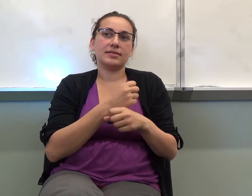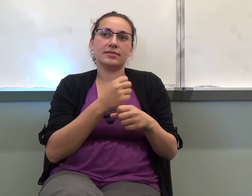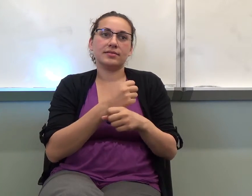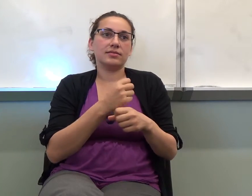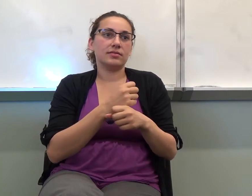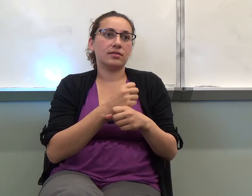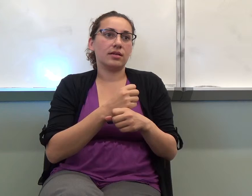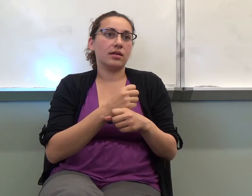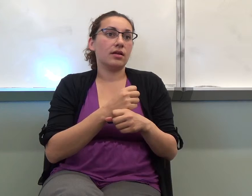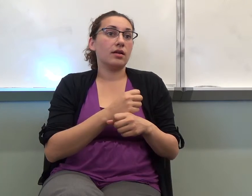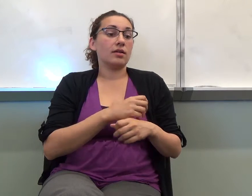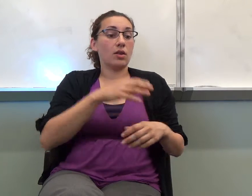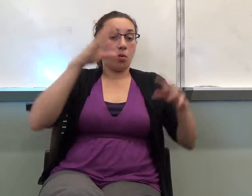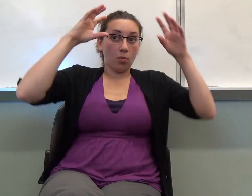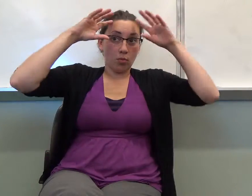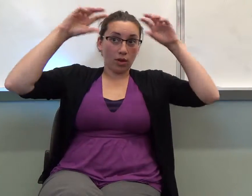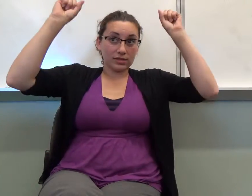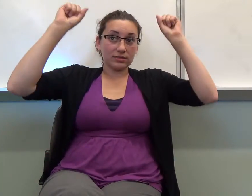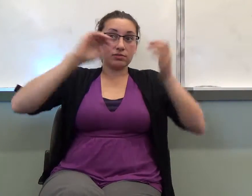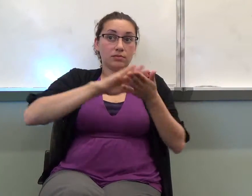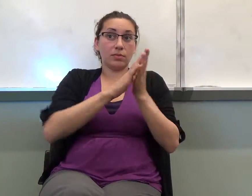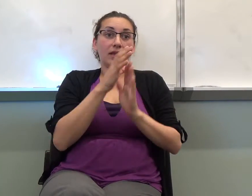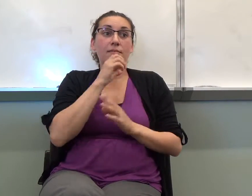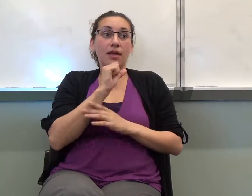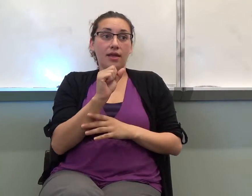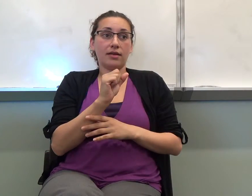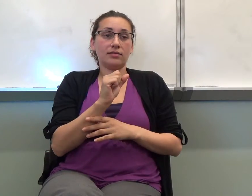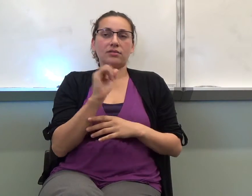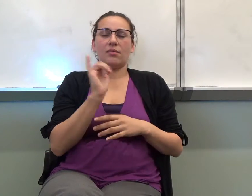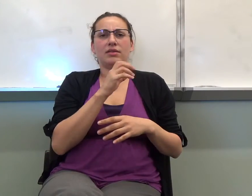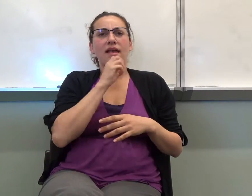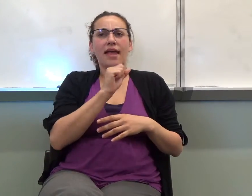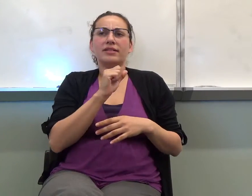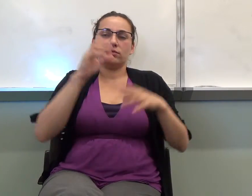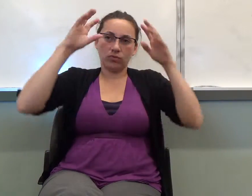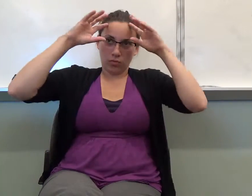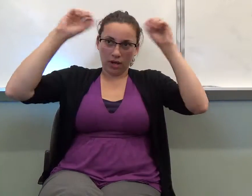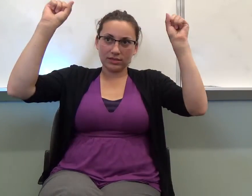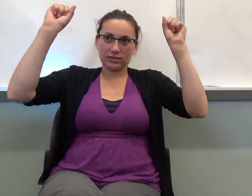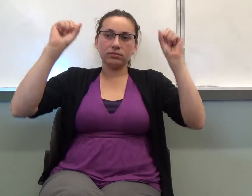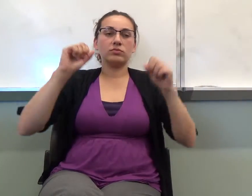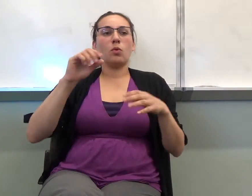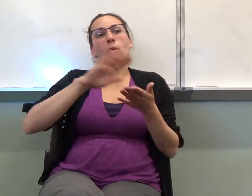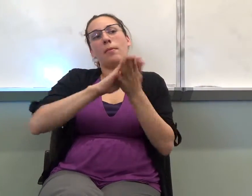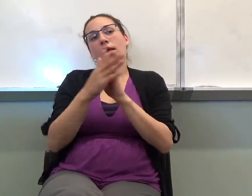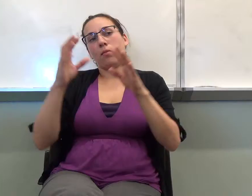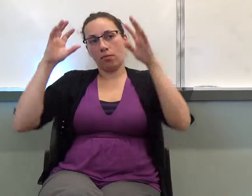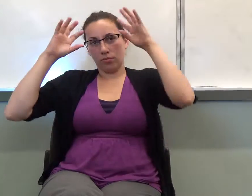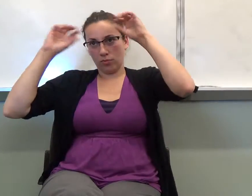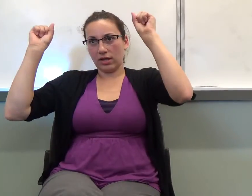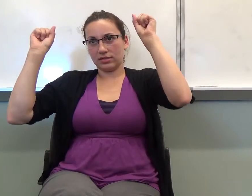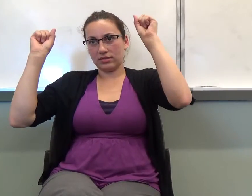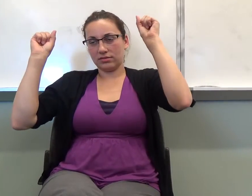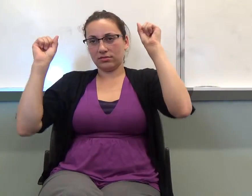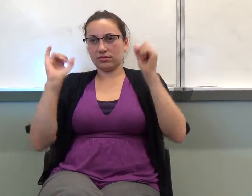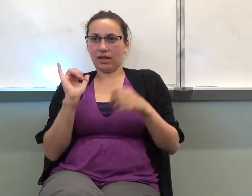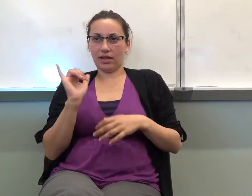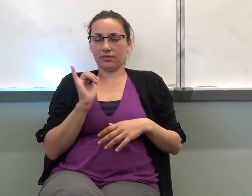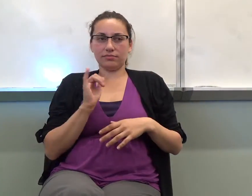ages of the presidents when they were first inaugurated. And they have 42 presidents. Okay, well, their age